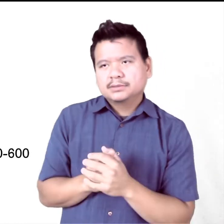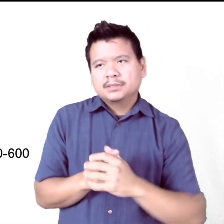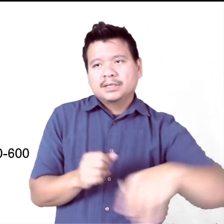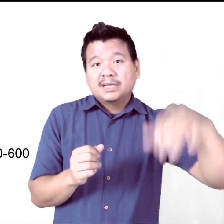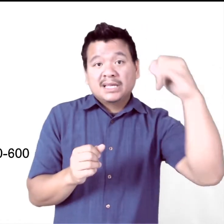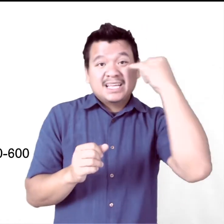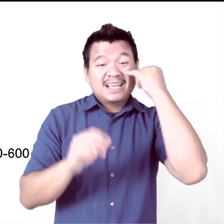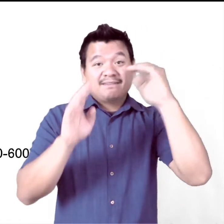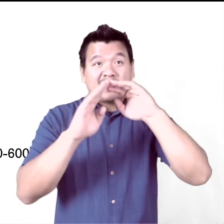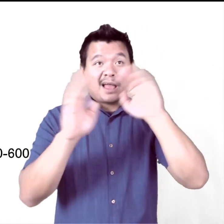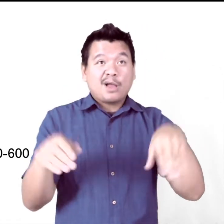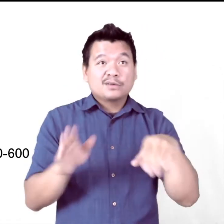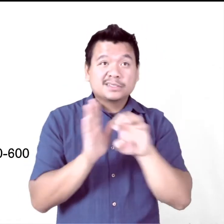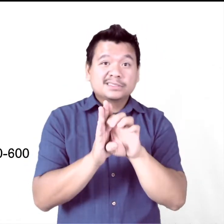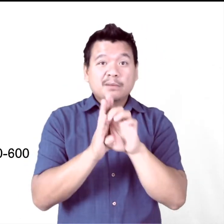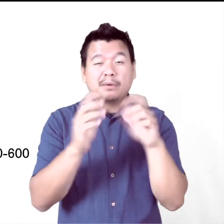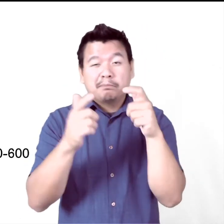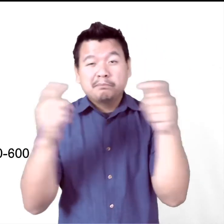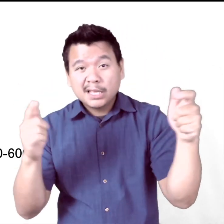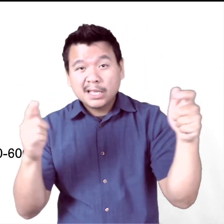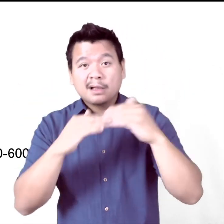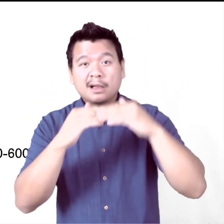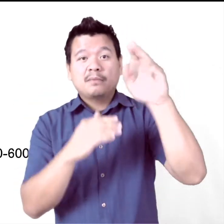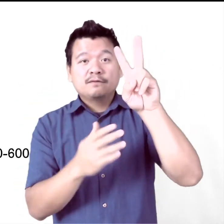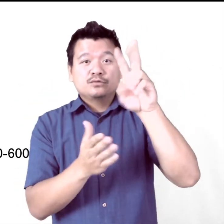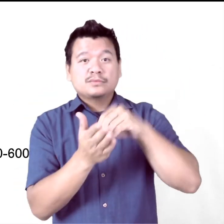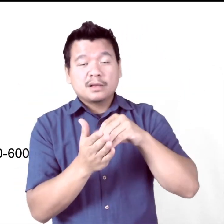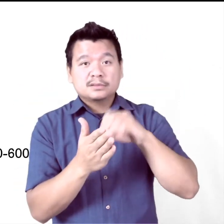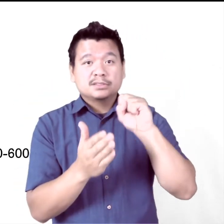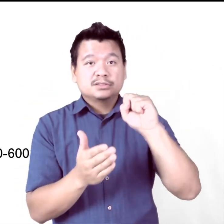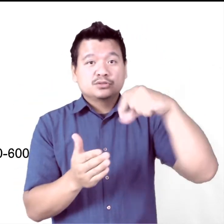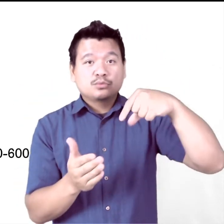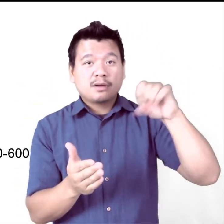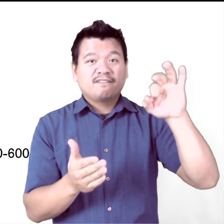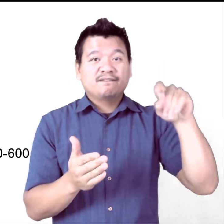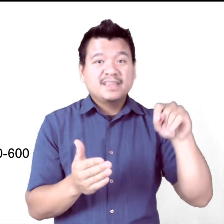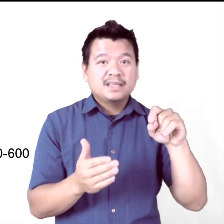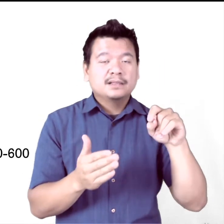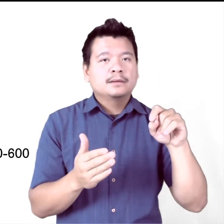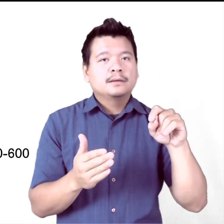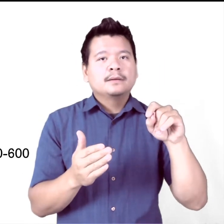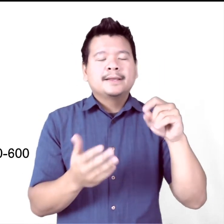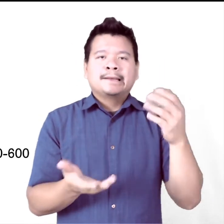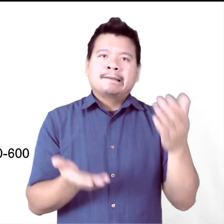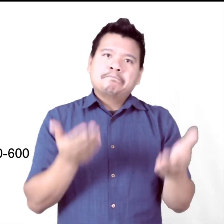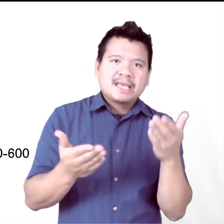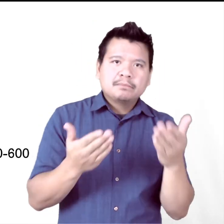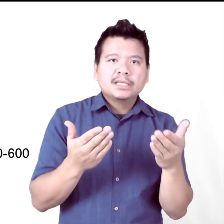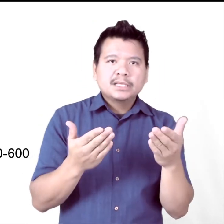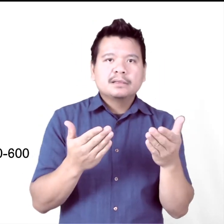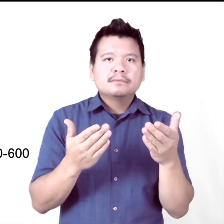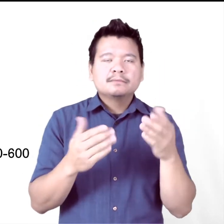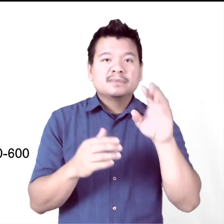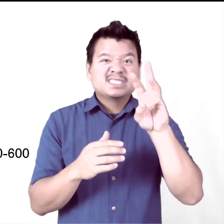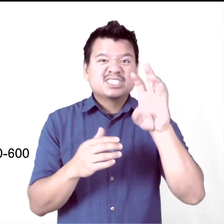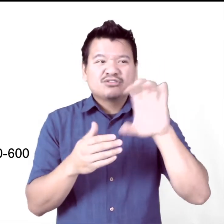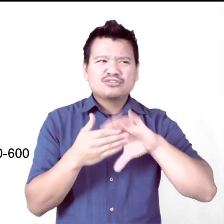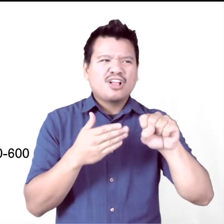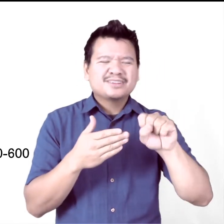house is, let's say, more than 2,000 square feet, or if it's a big house, then you may be paying more than